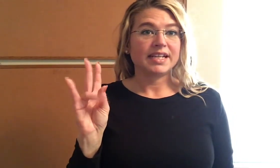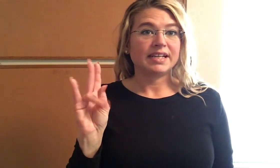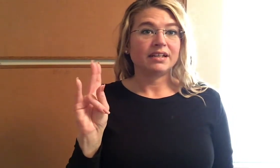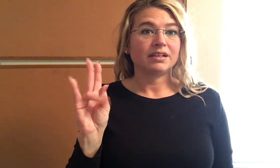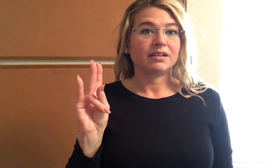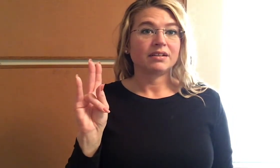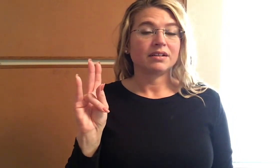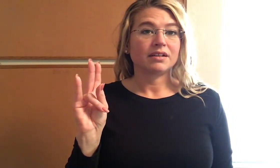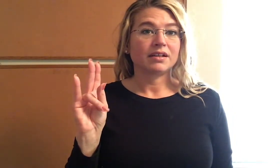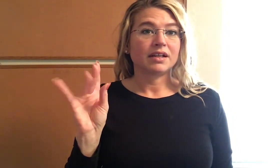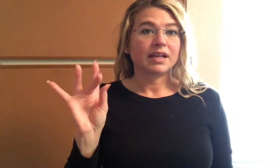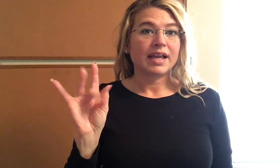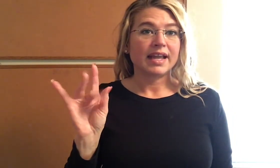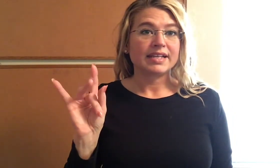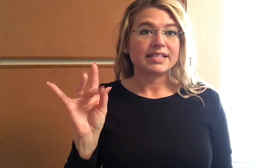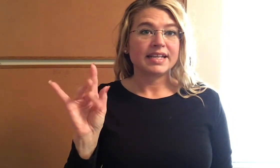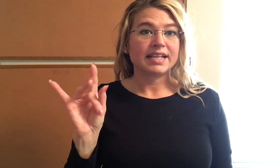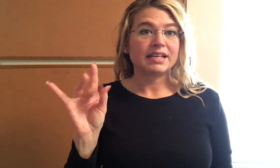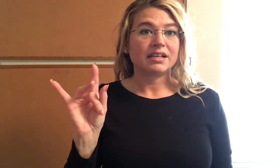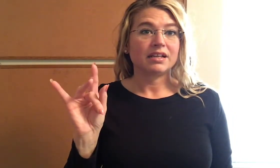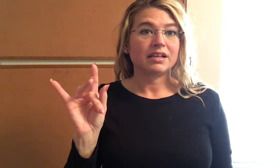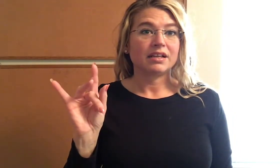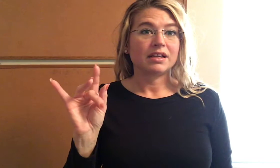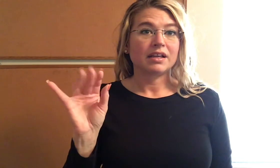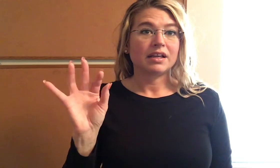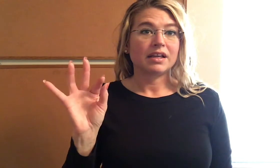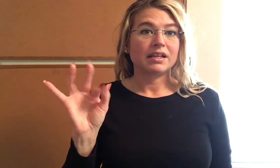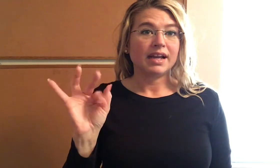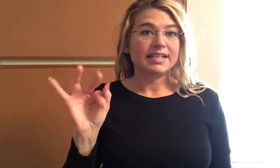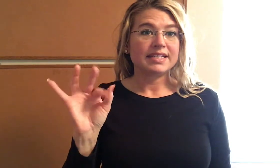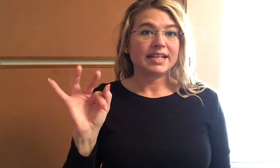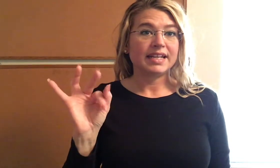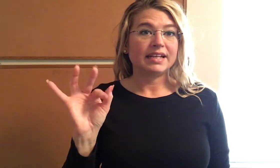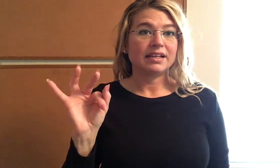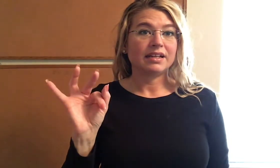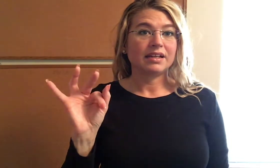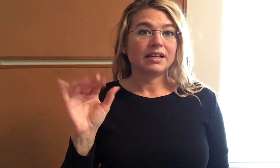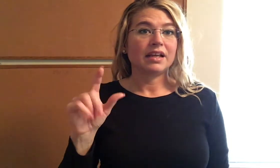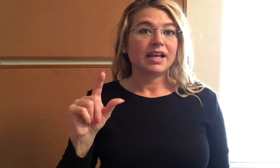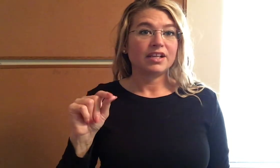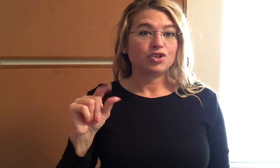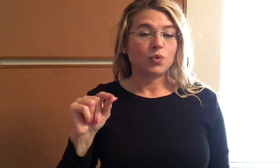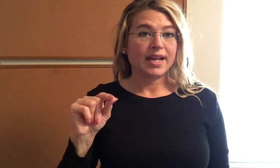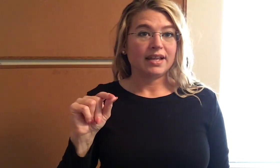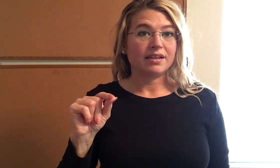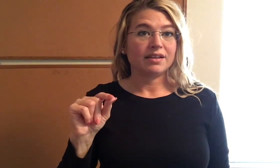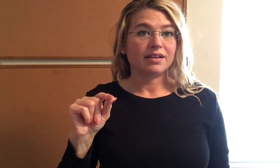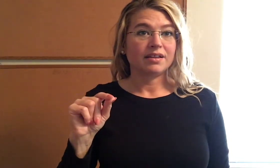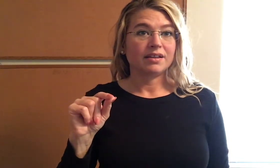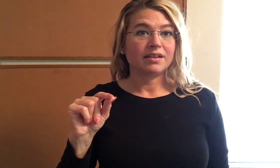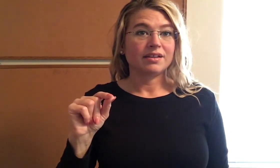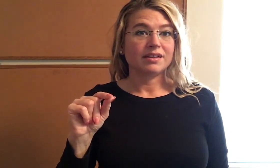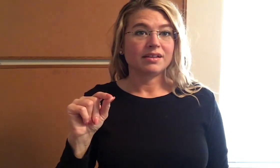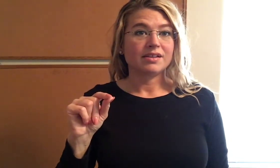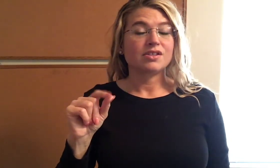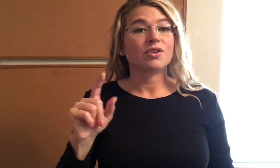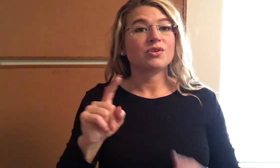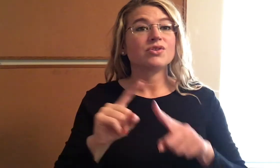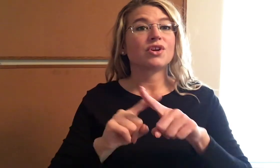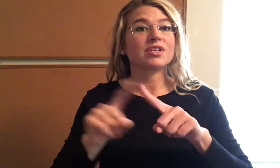17, 18, 19, and 20. So those are